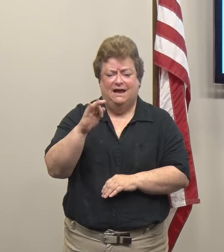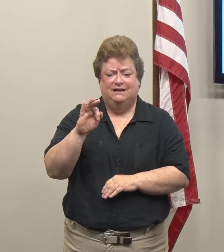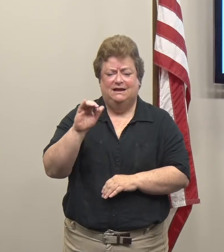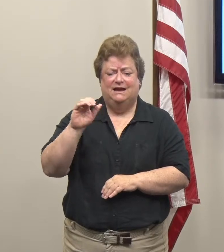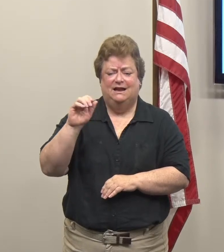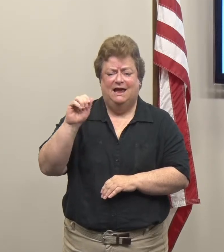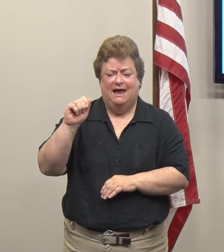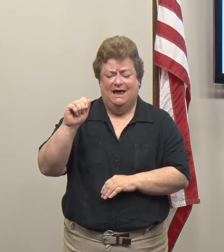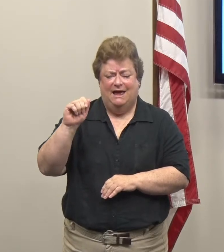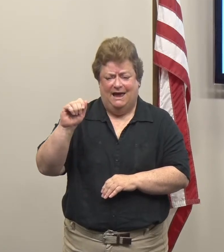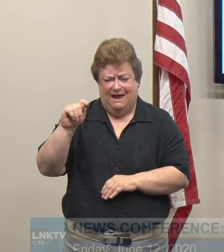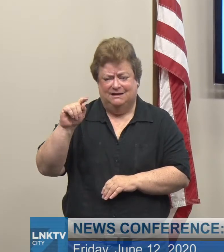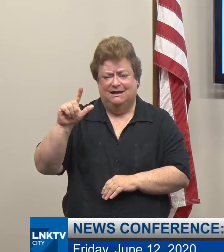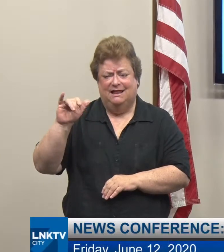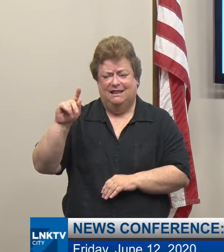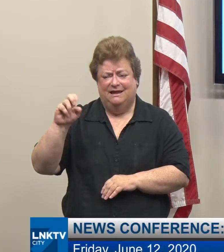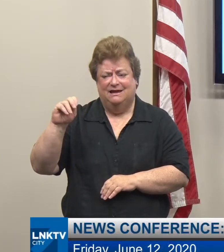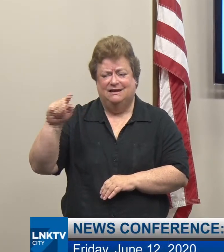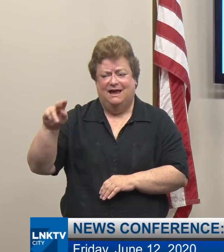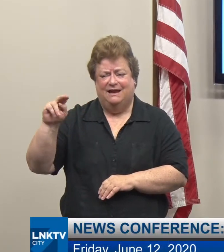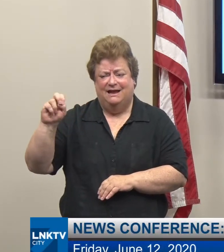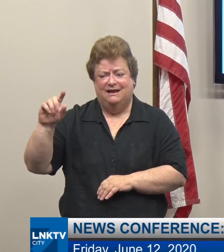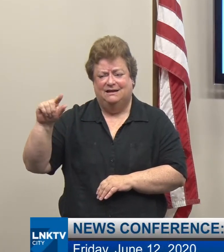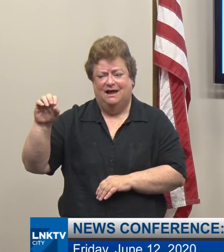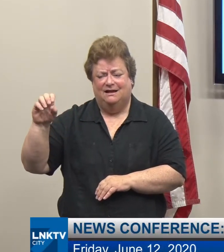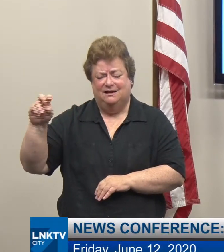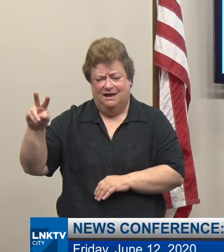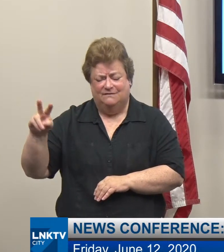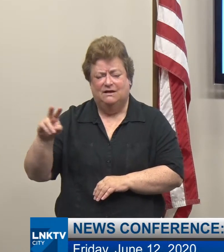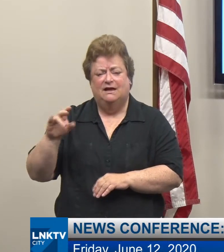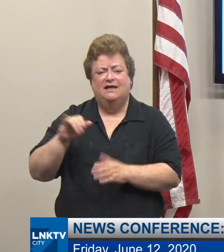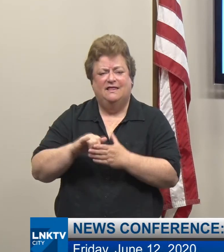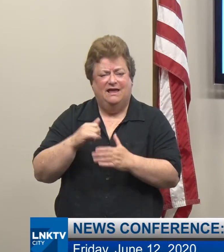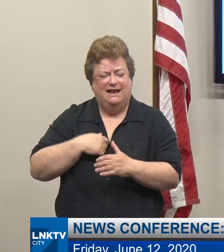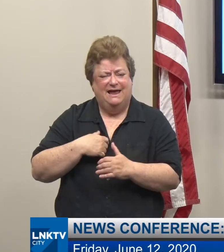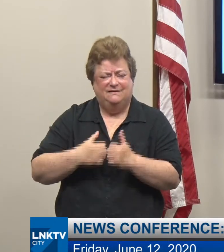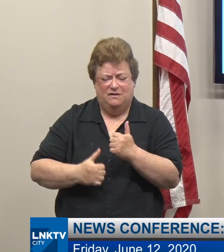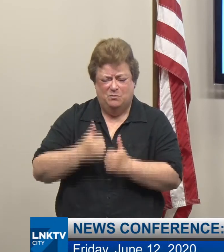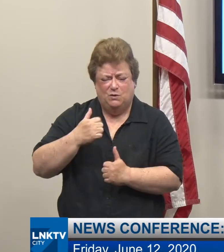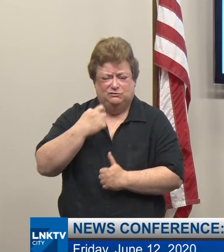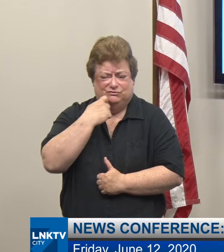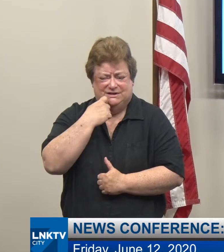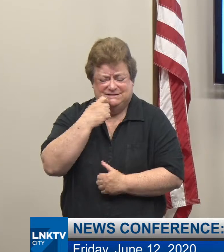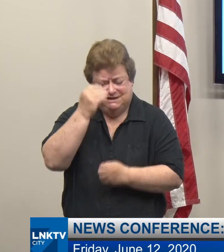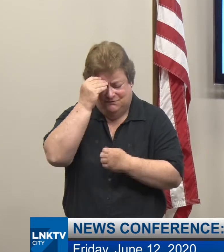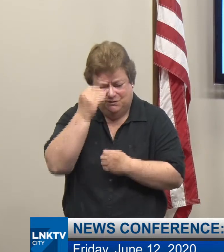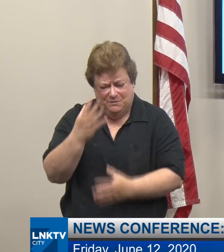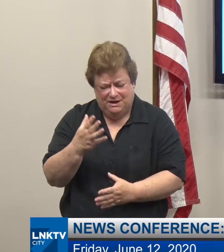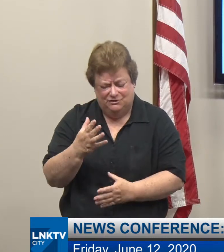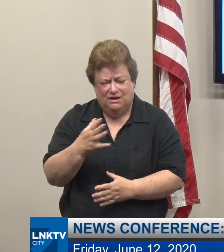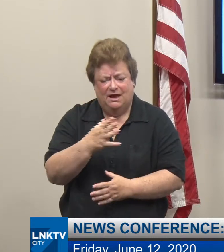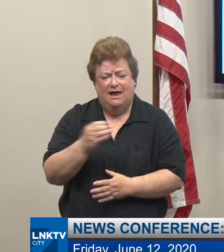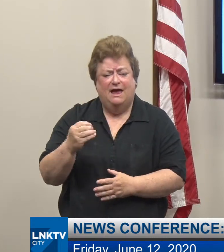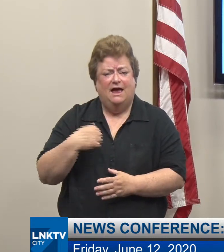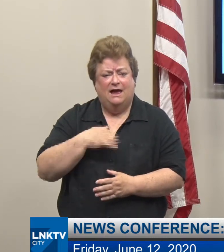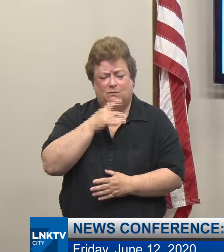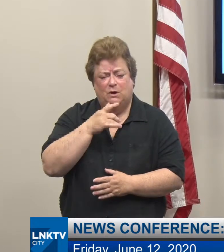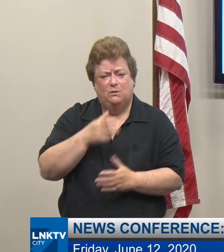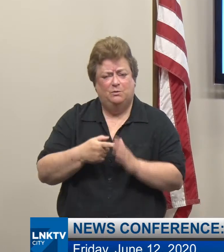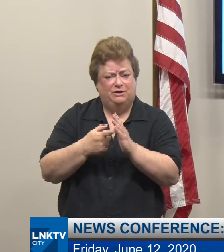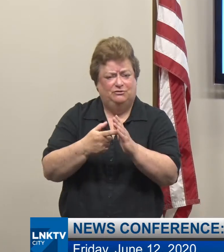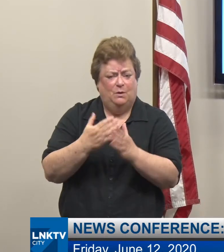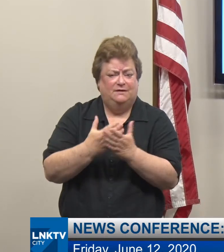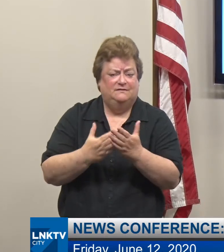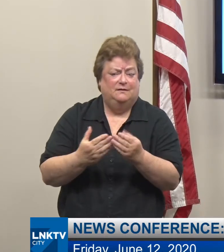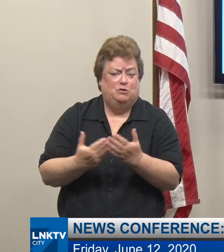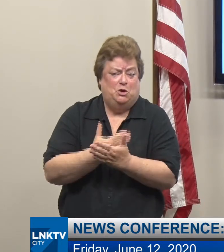covid19.lincoln.ne.gov. That website includes a dashboard with the latest information, and later in this briefing, we will be unveiling some new enhancements